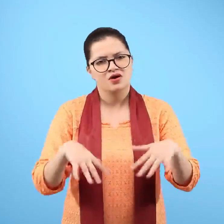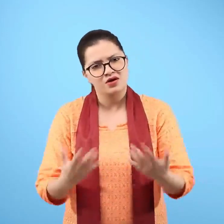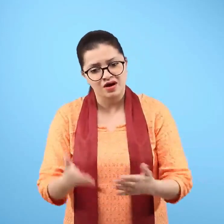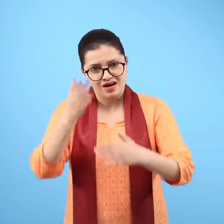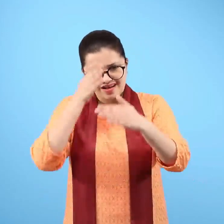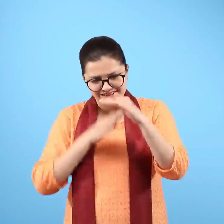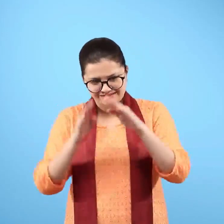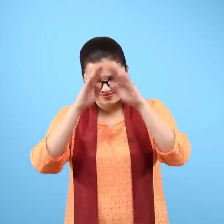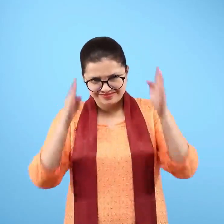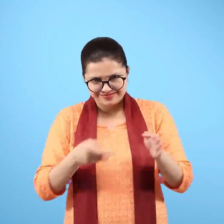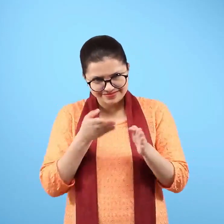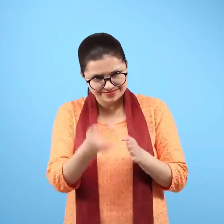main gate,